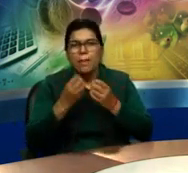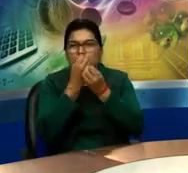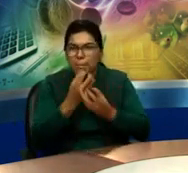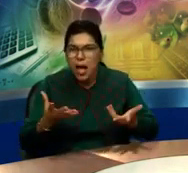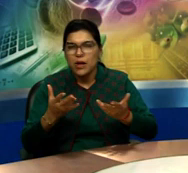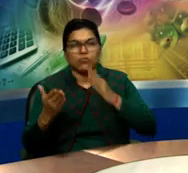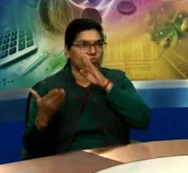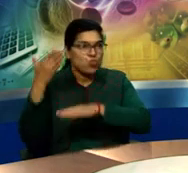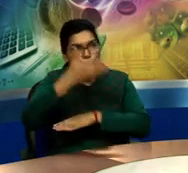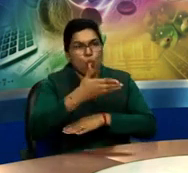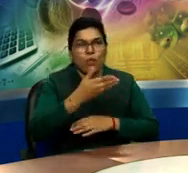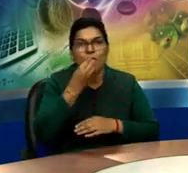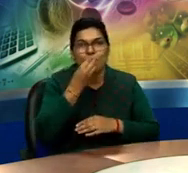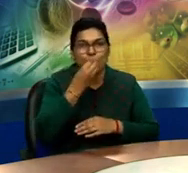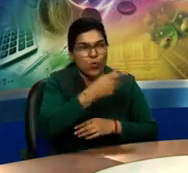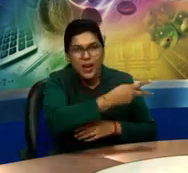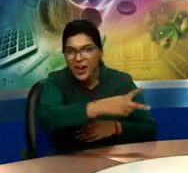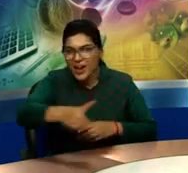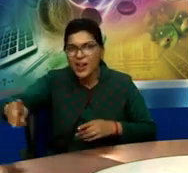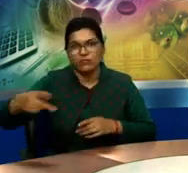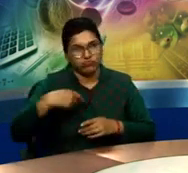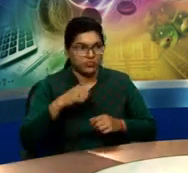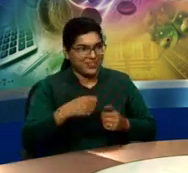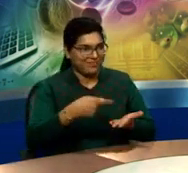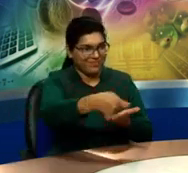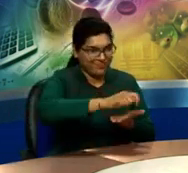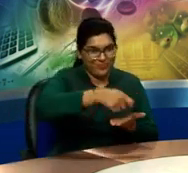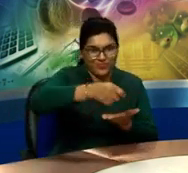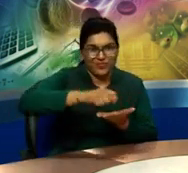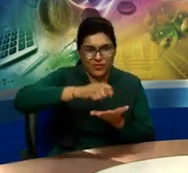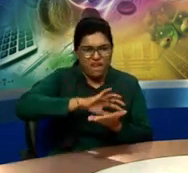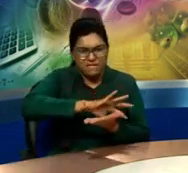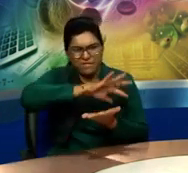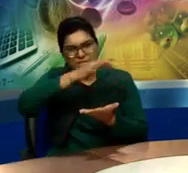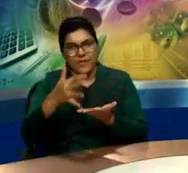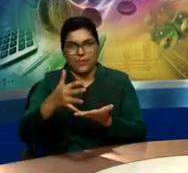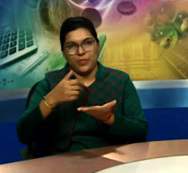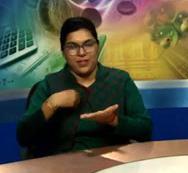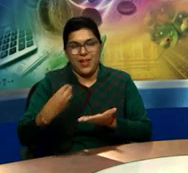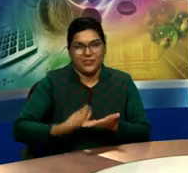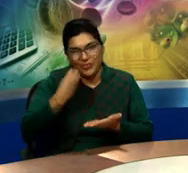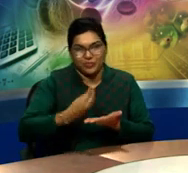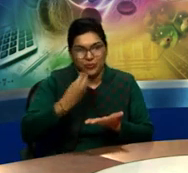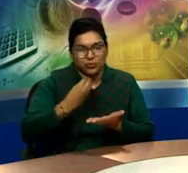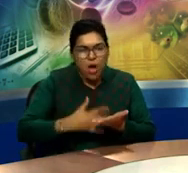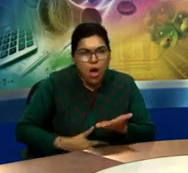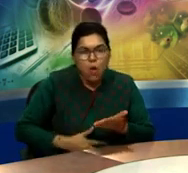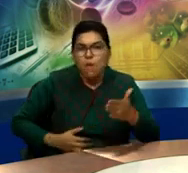The third point explains that some people take large servings on their plates and they